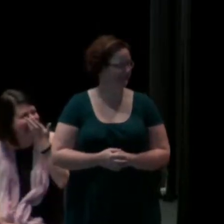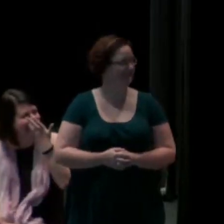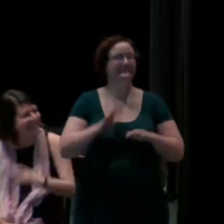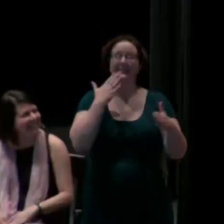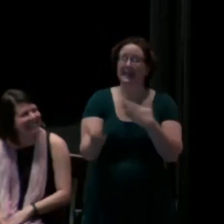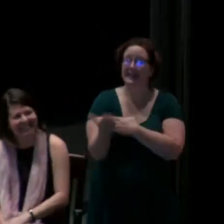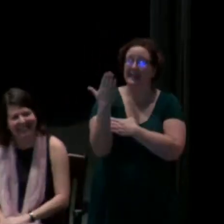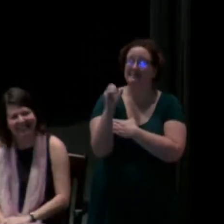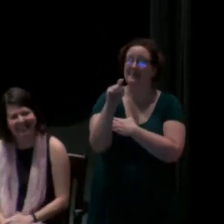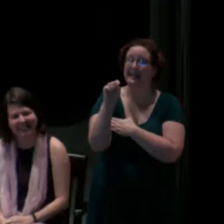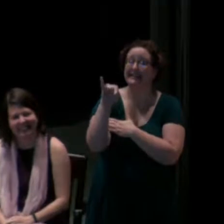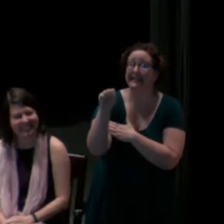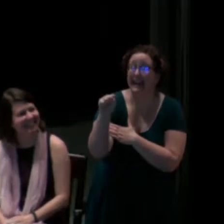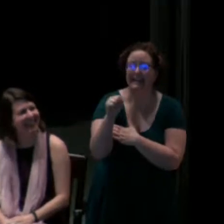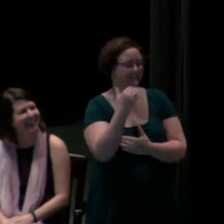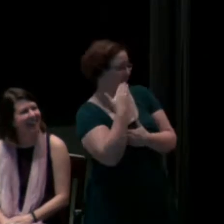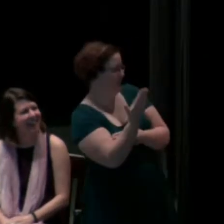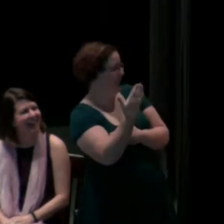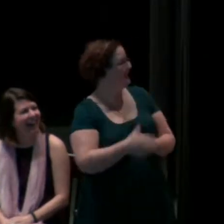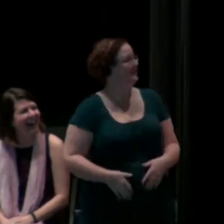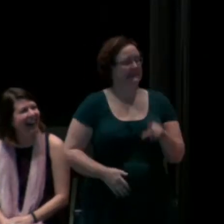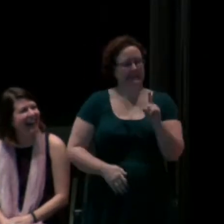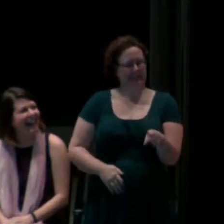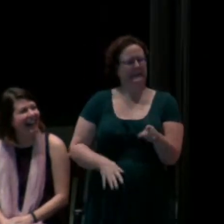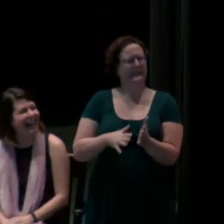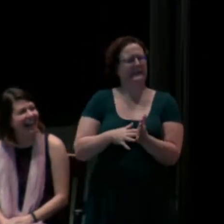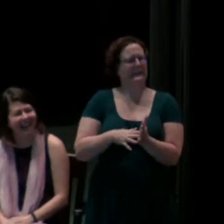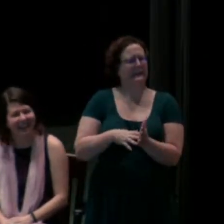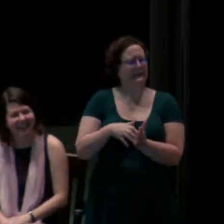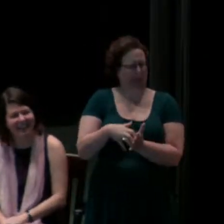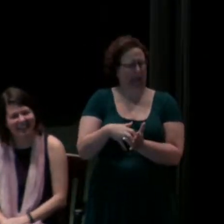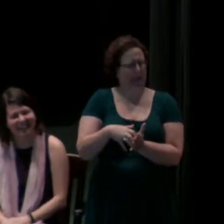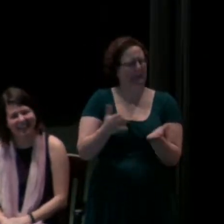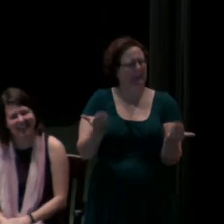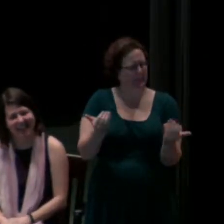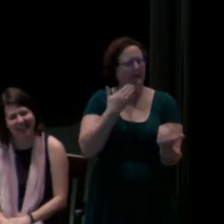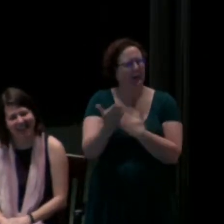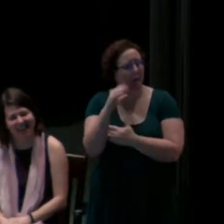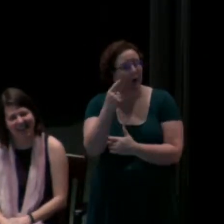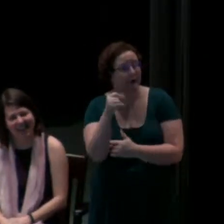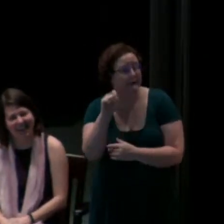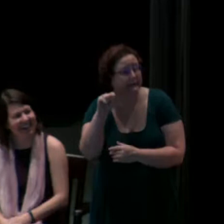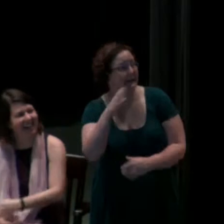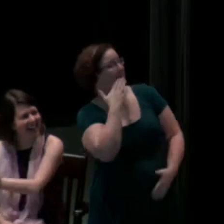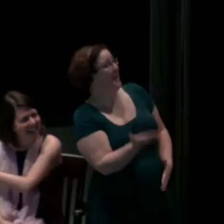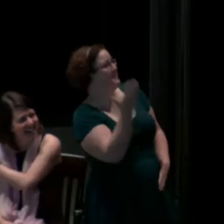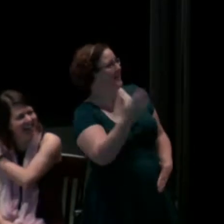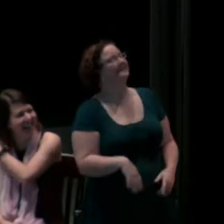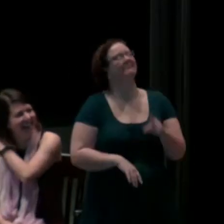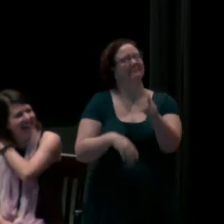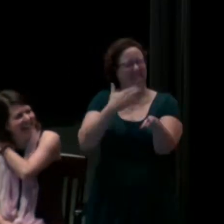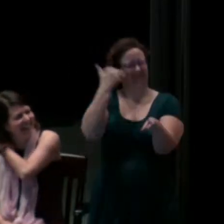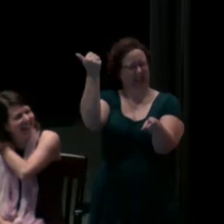Well, good morning, Scotties. Okay, that was a little lame. Let's try this again. Good morning, Scotties. Good morning. Now